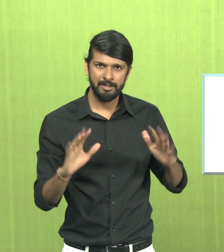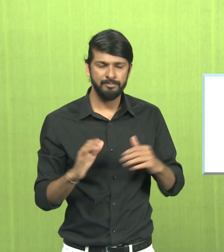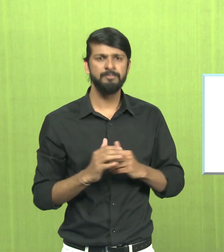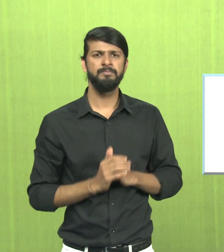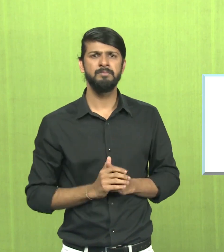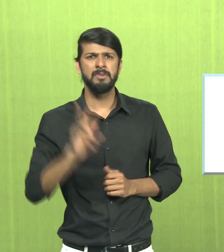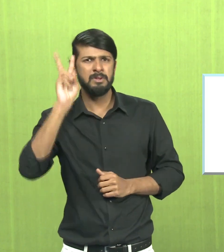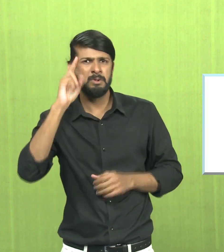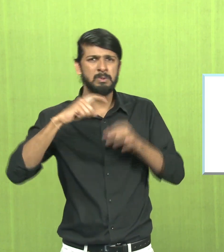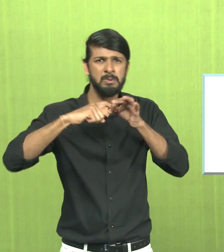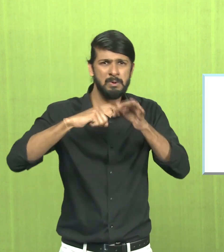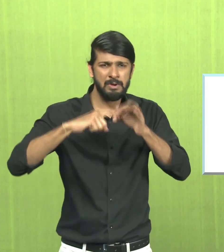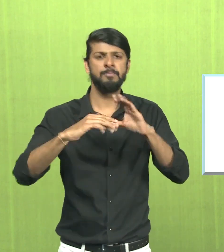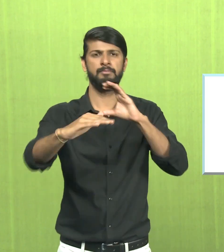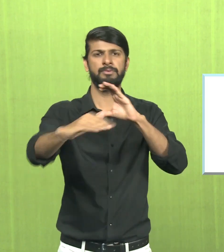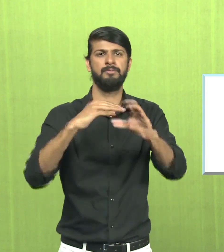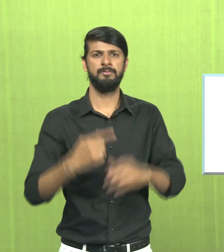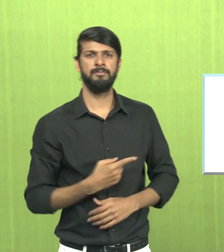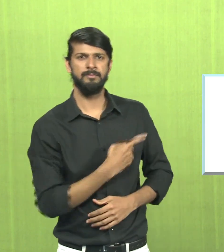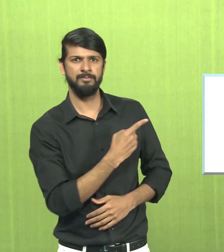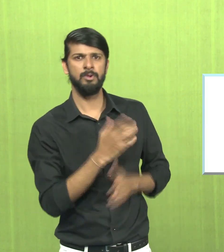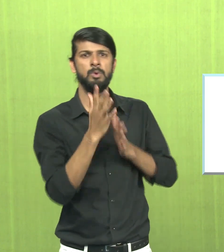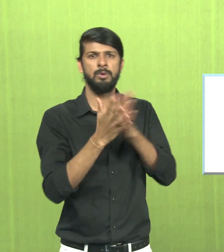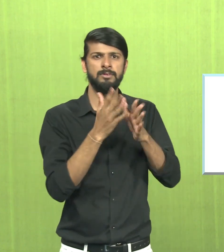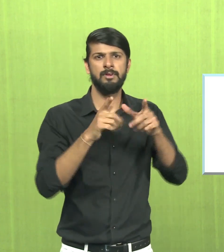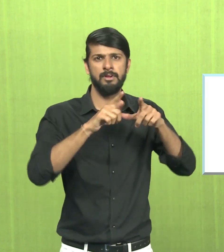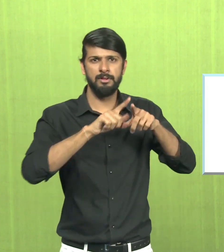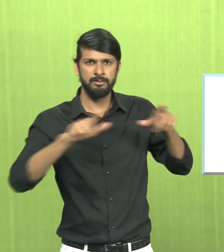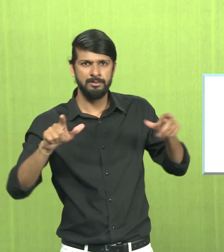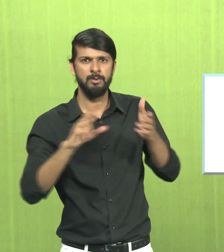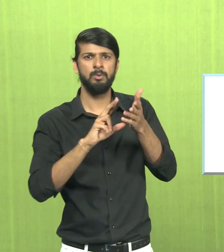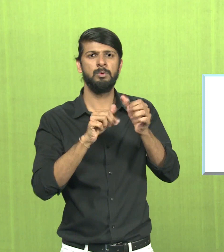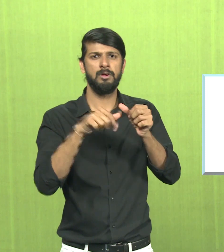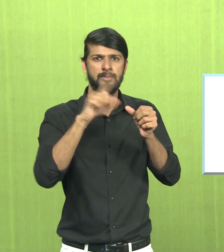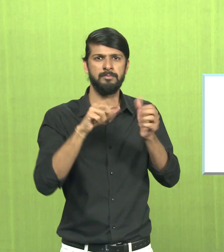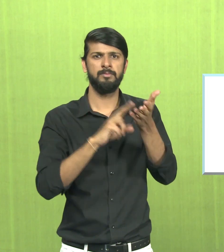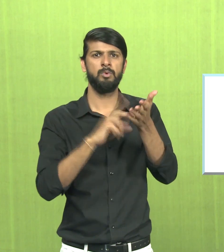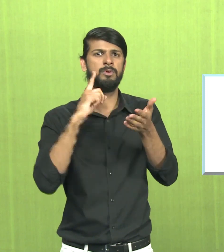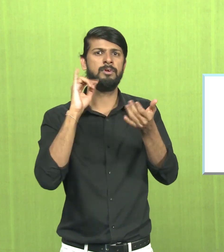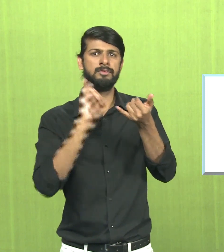Hope you enjoyed watching part 1 of this lesson. If you have any queries, please email us at